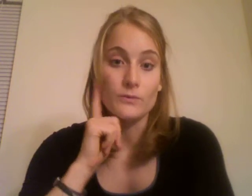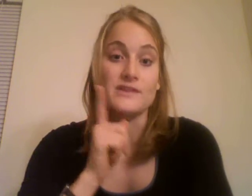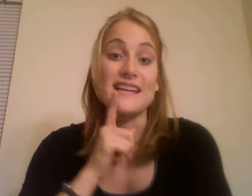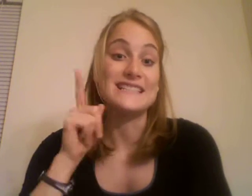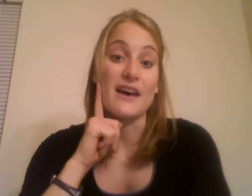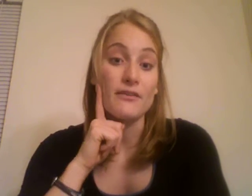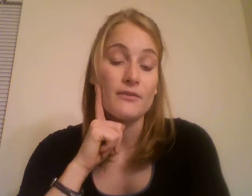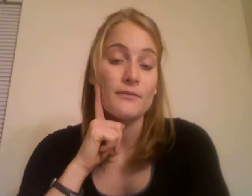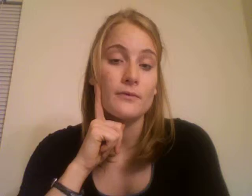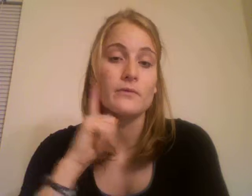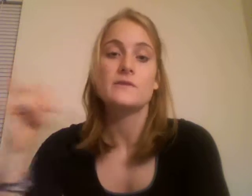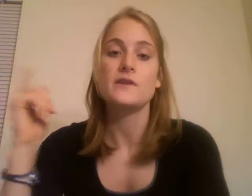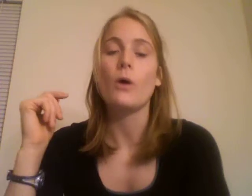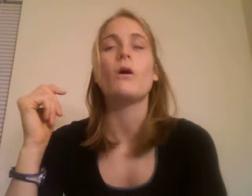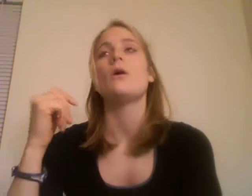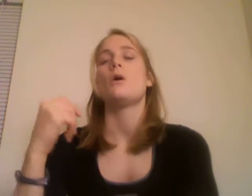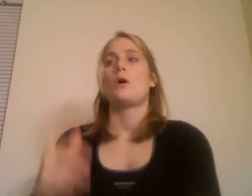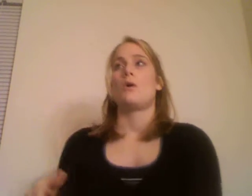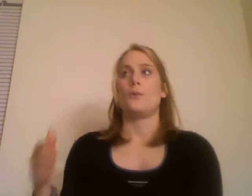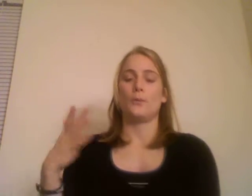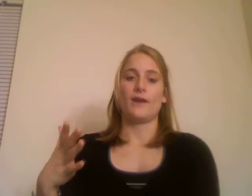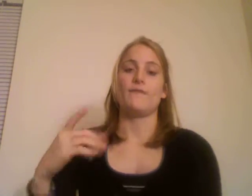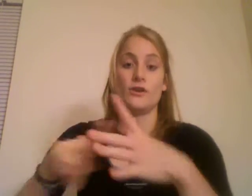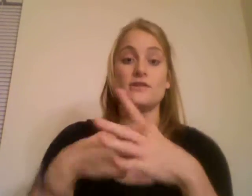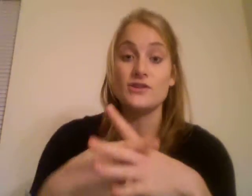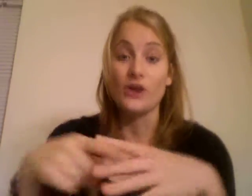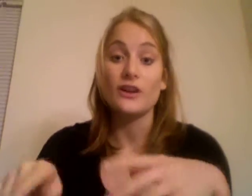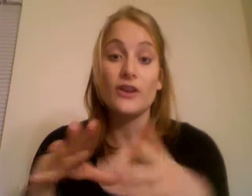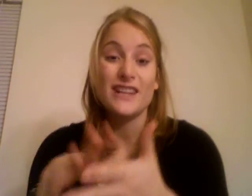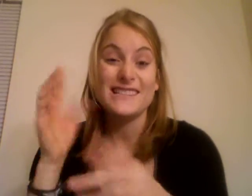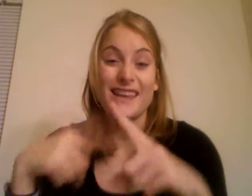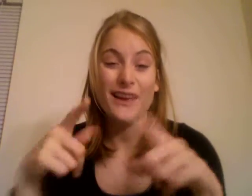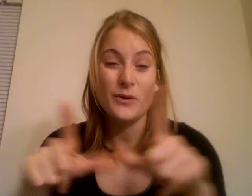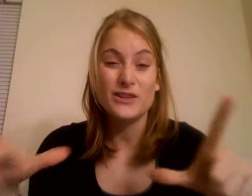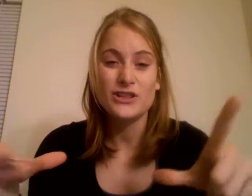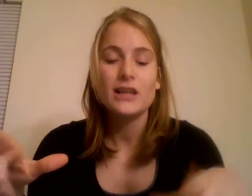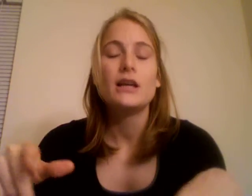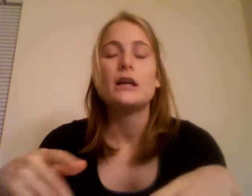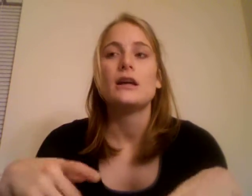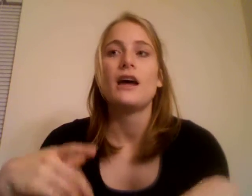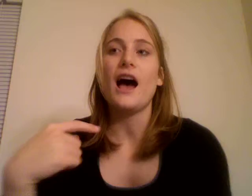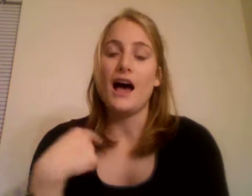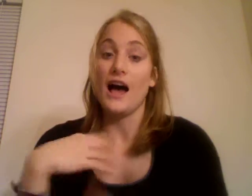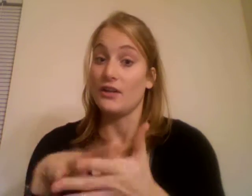the sign deaf. So when I first started learning sign language, I